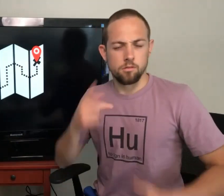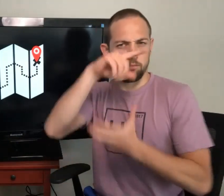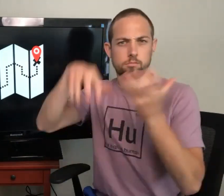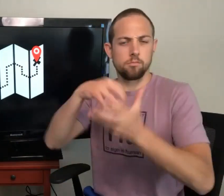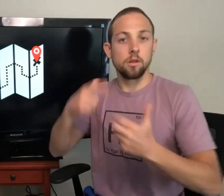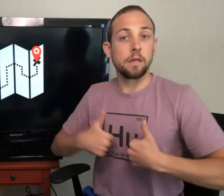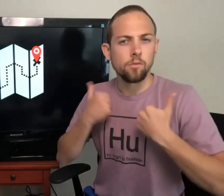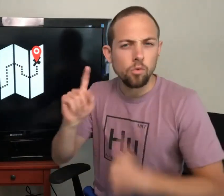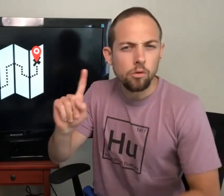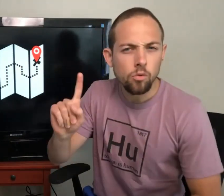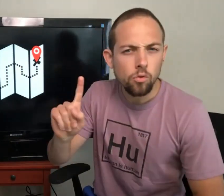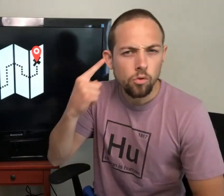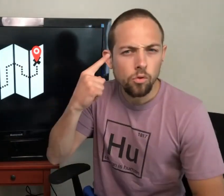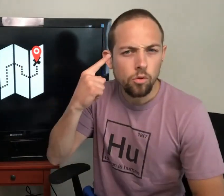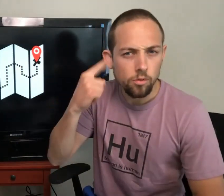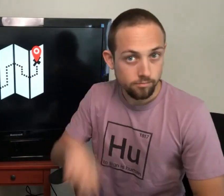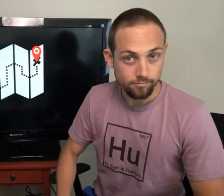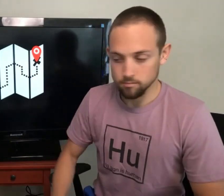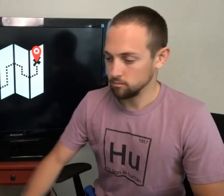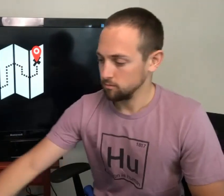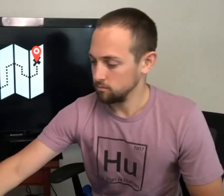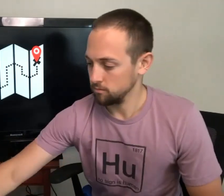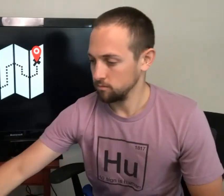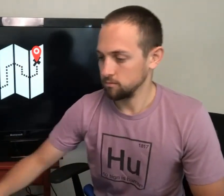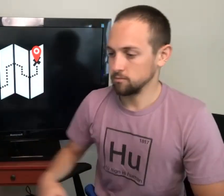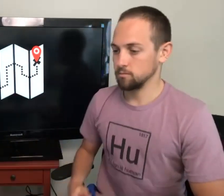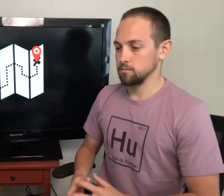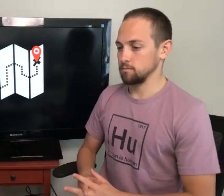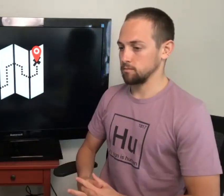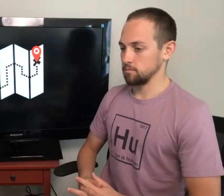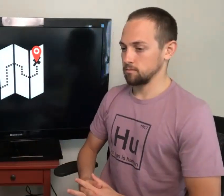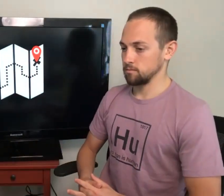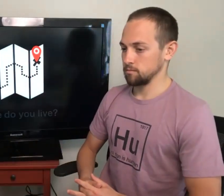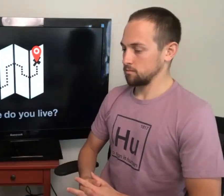Let me try that without the proper expression. Where do you live? Doesn't work, does it?